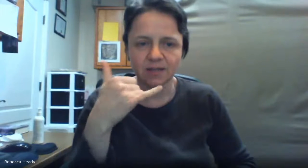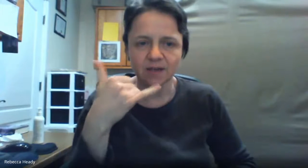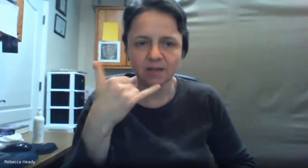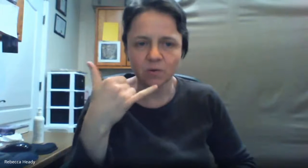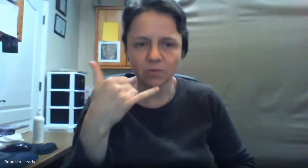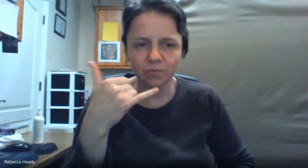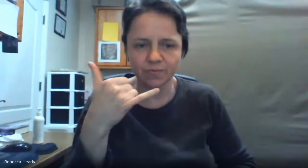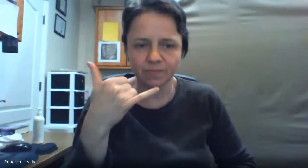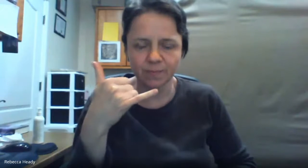yellow,